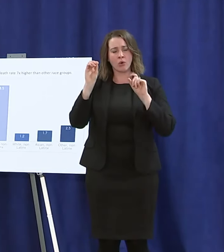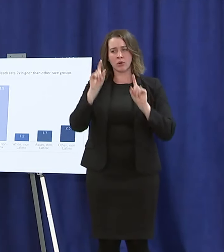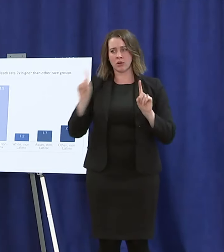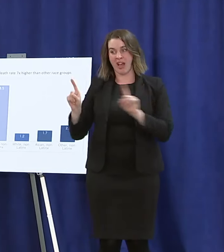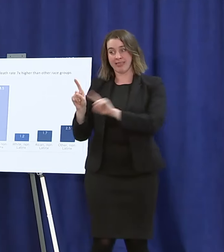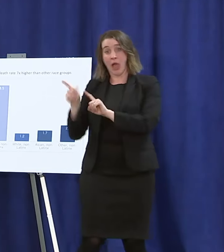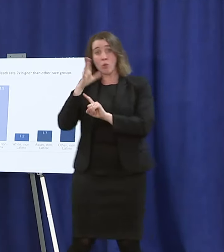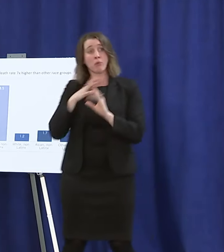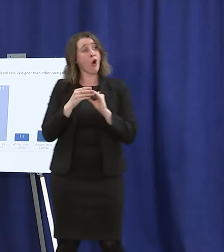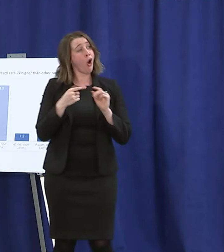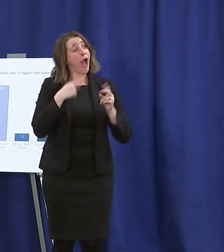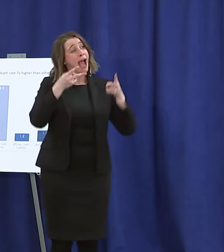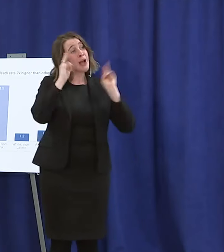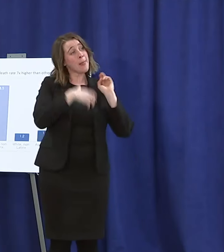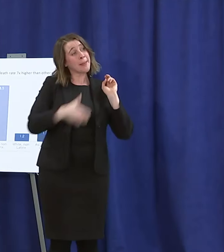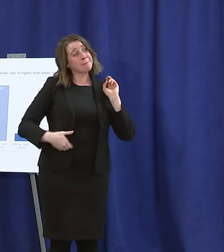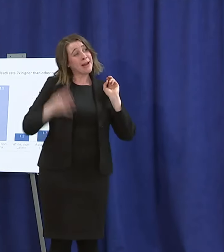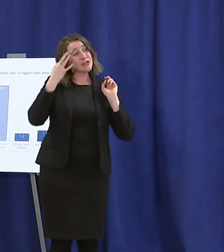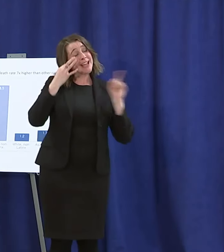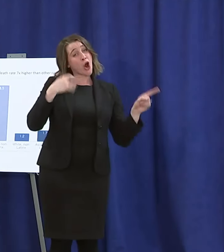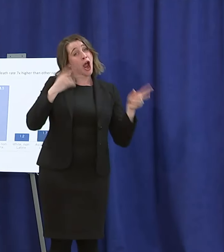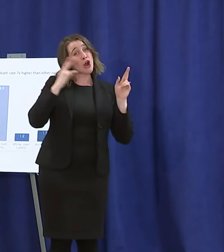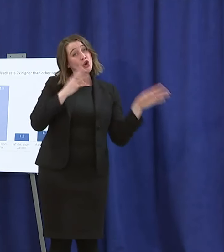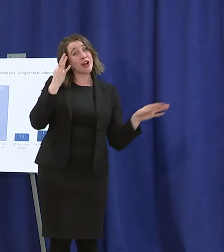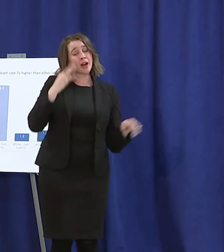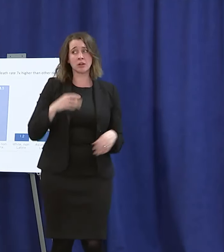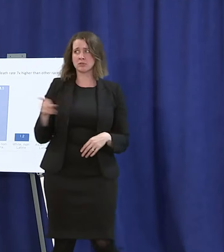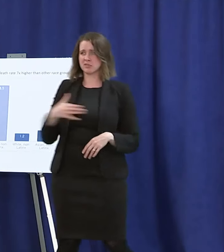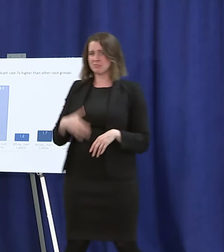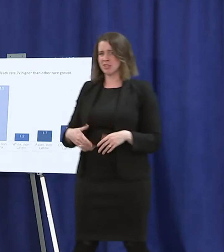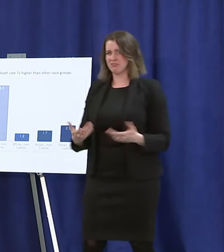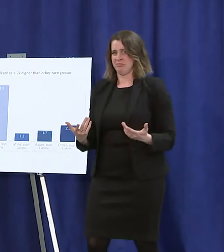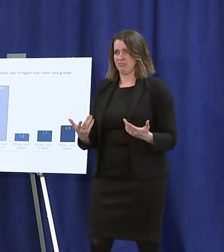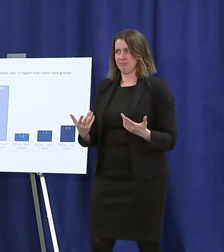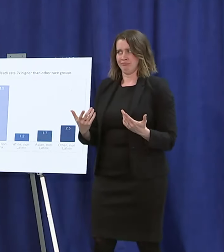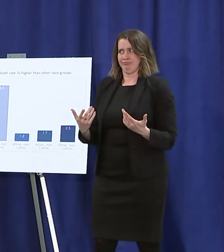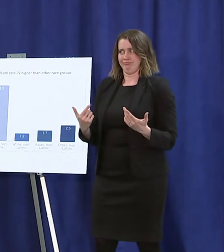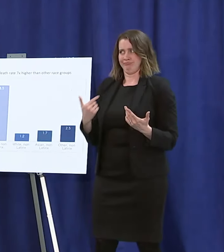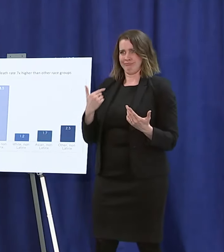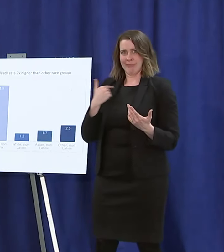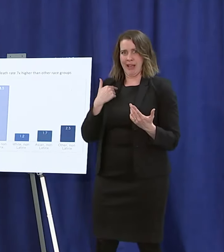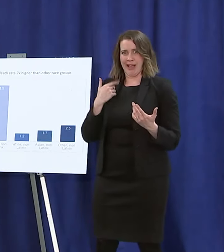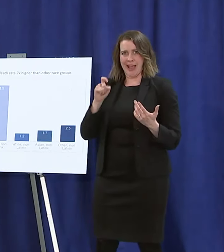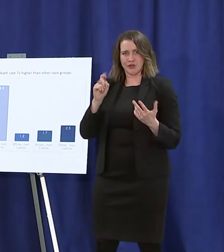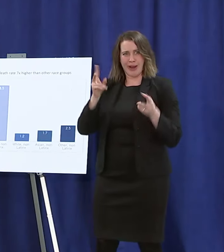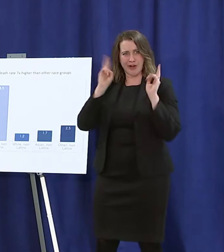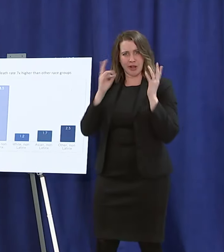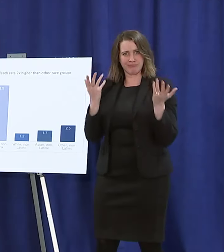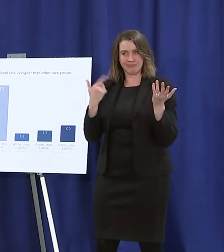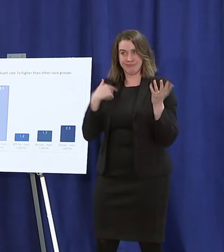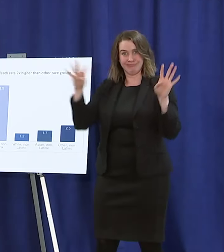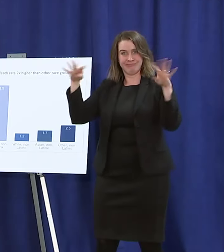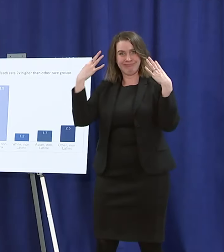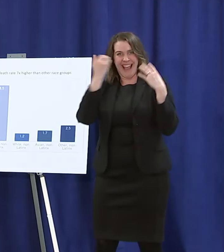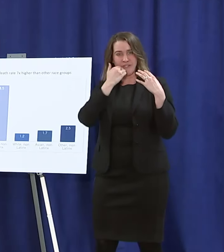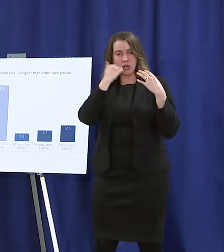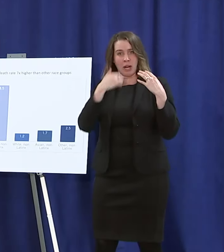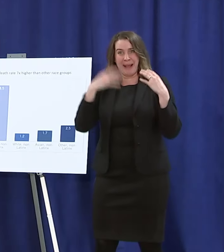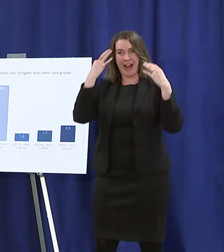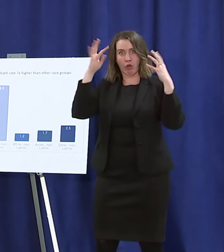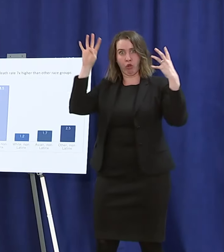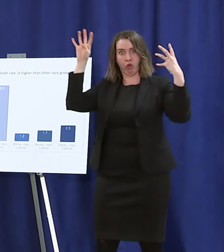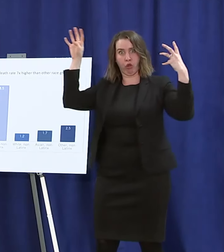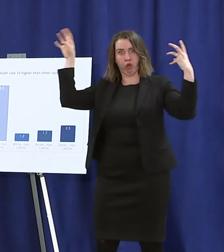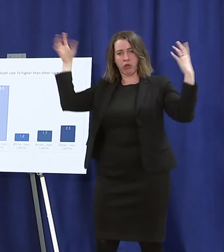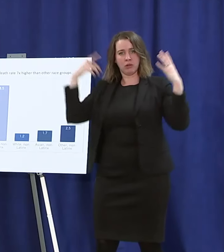Can you respond to that, please? Yeah, I got a haircut. I'm in the public every day, and candidly, my hair was not